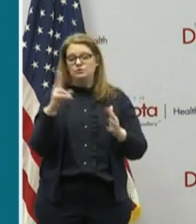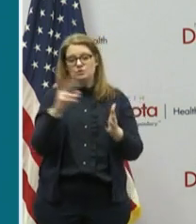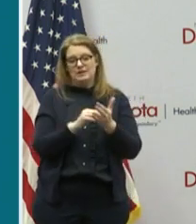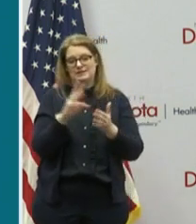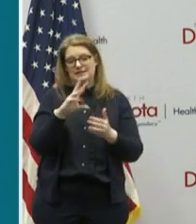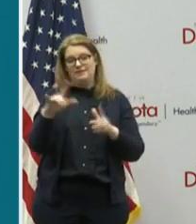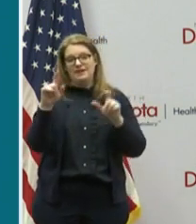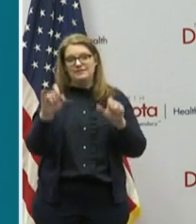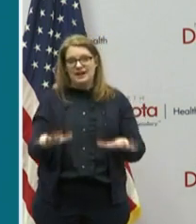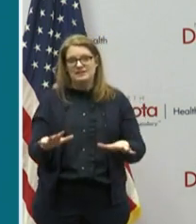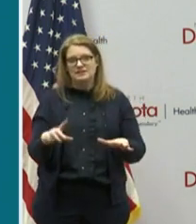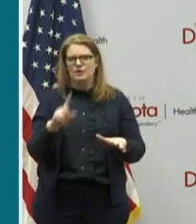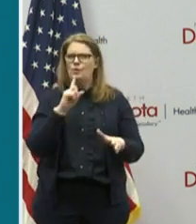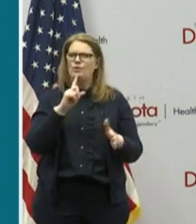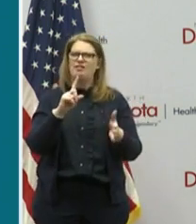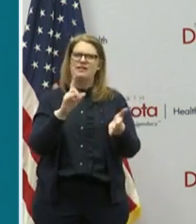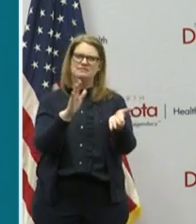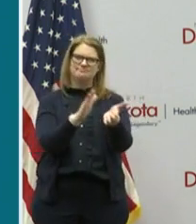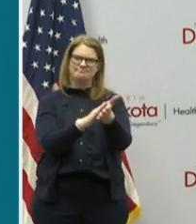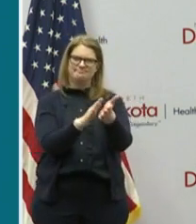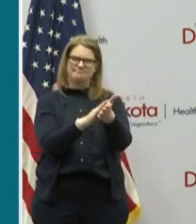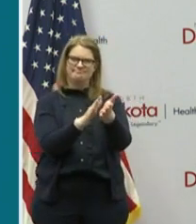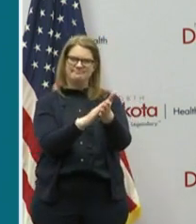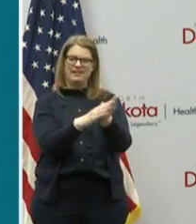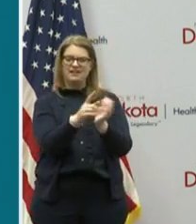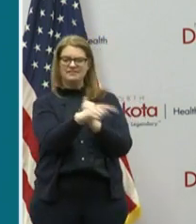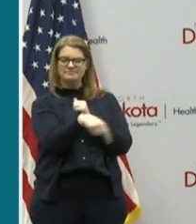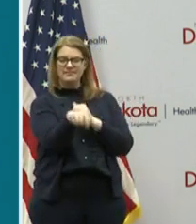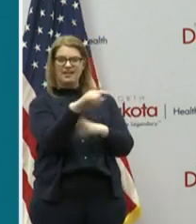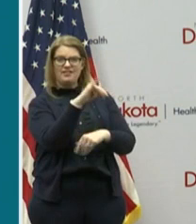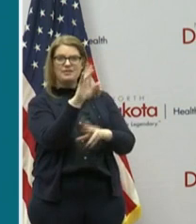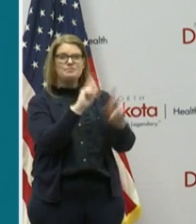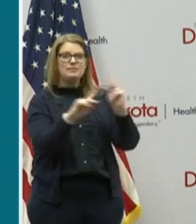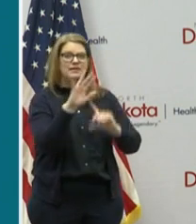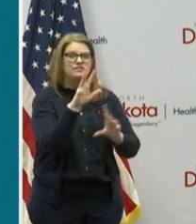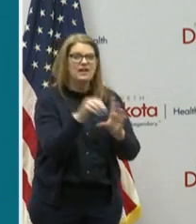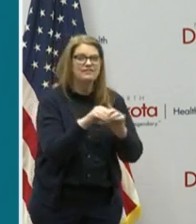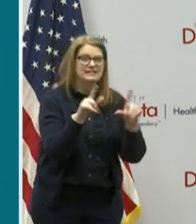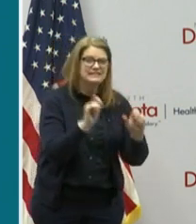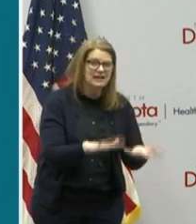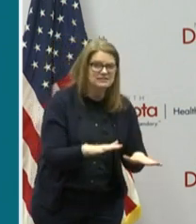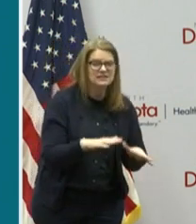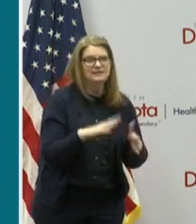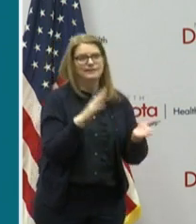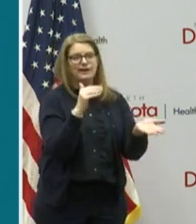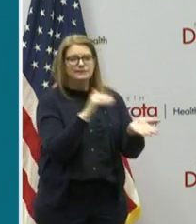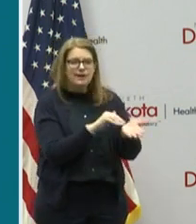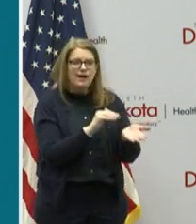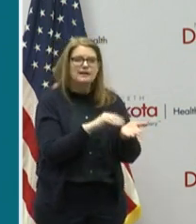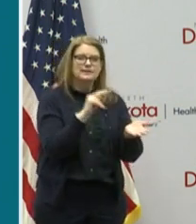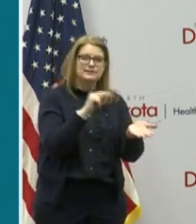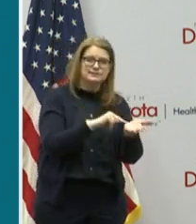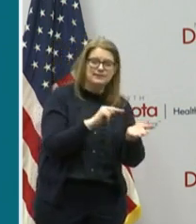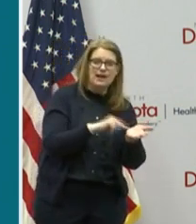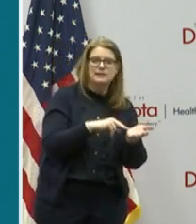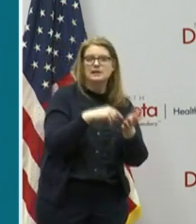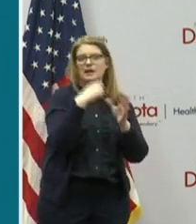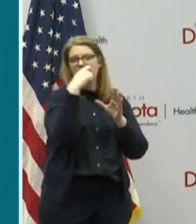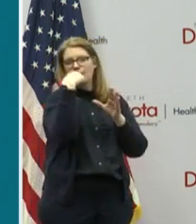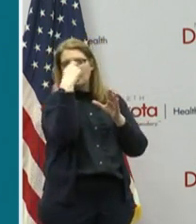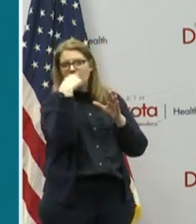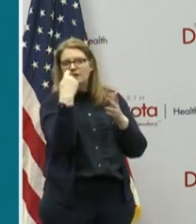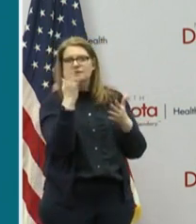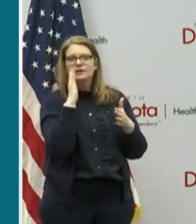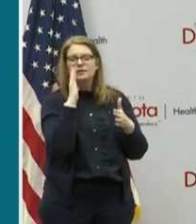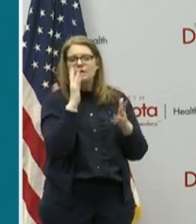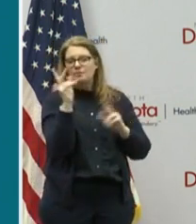tests, again, I want to give a shout out to all the folks involved in testing, whether that's providers, taking inbound demand from people who